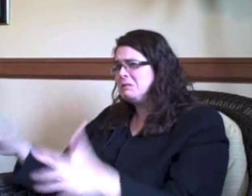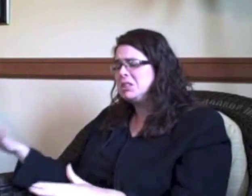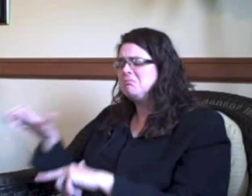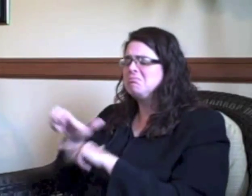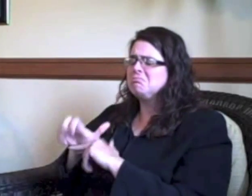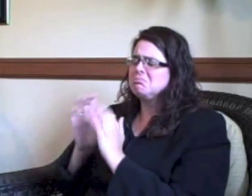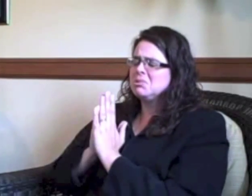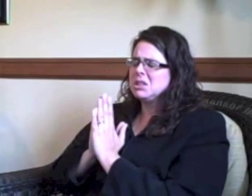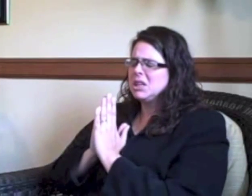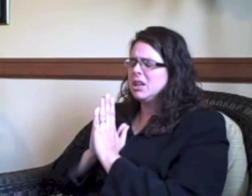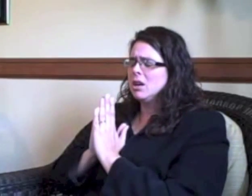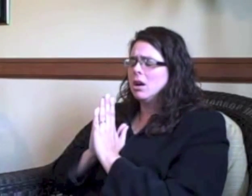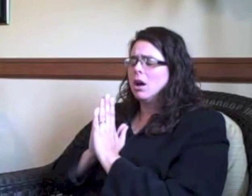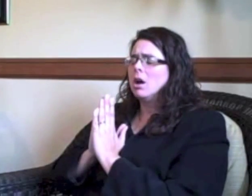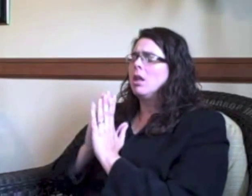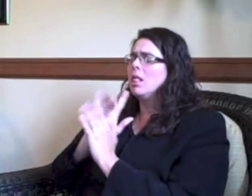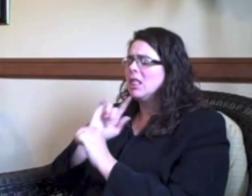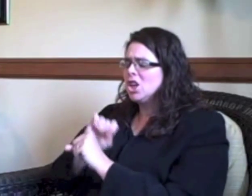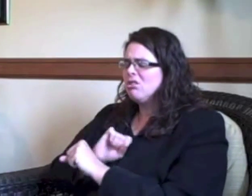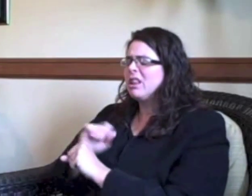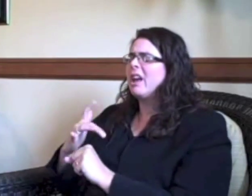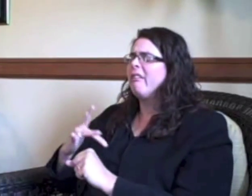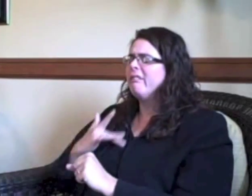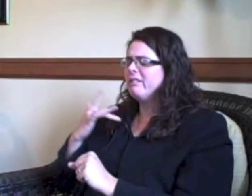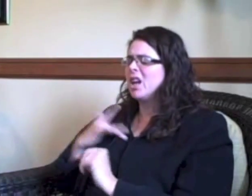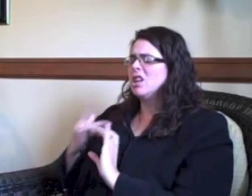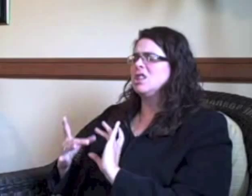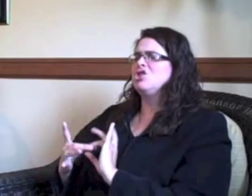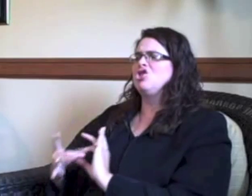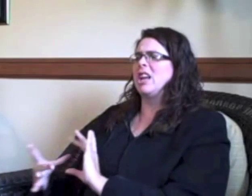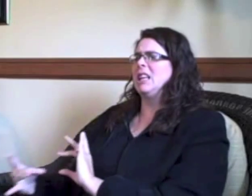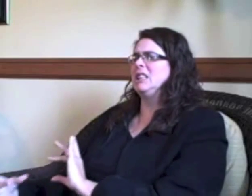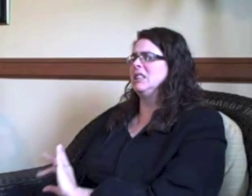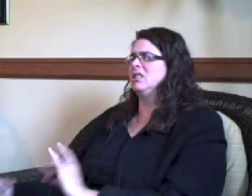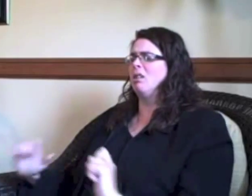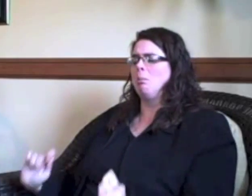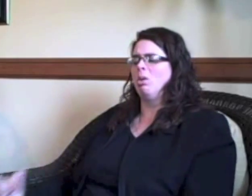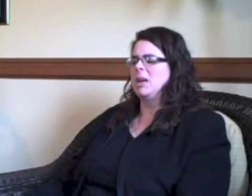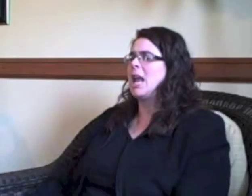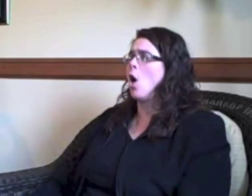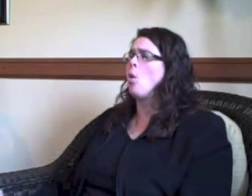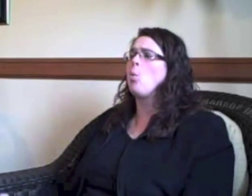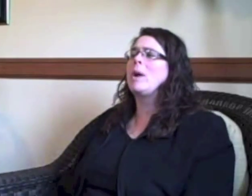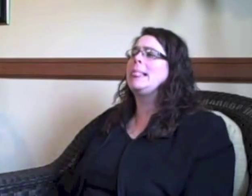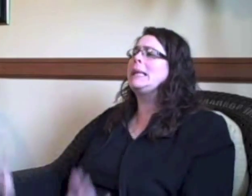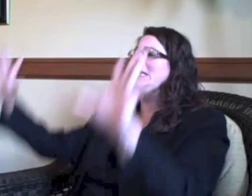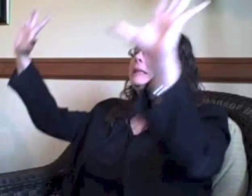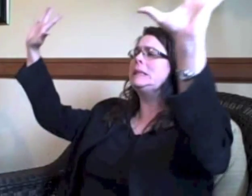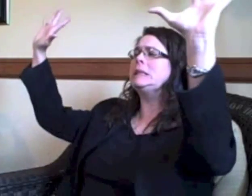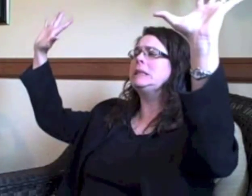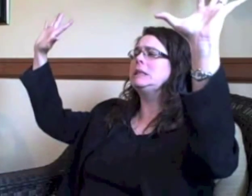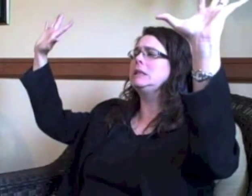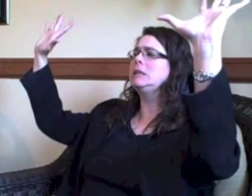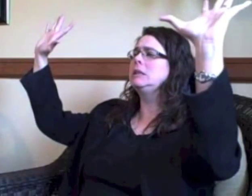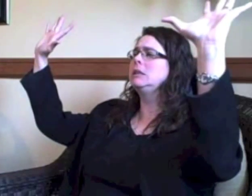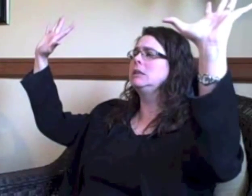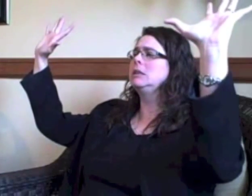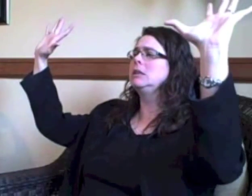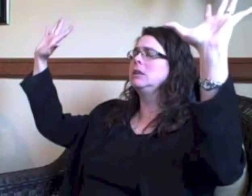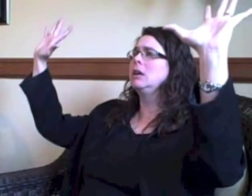prayer, that was it. After mass, I prayed about it, and I literally felt the chains